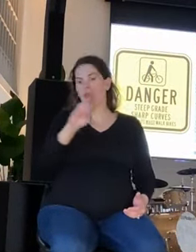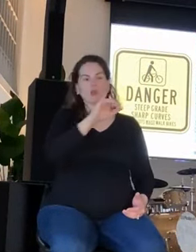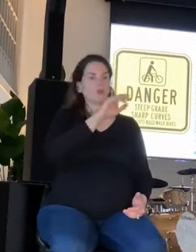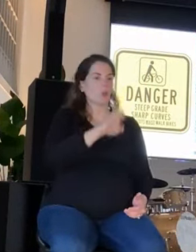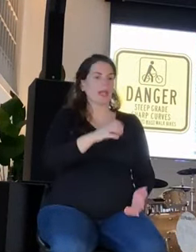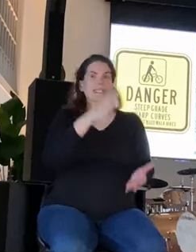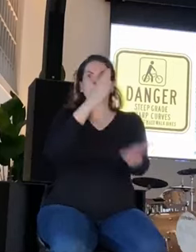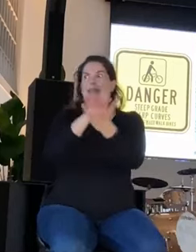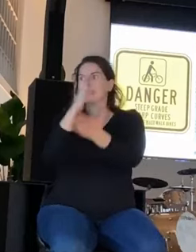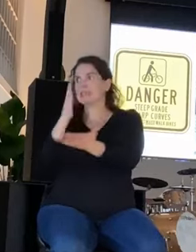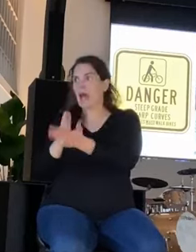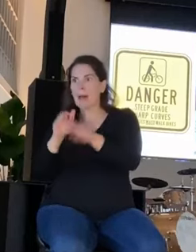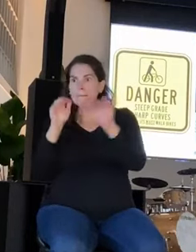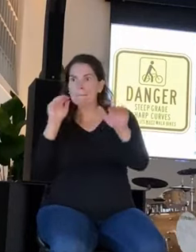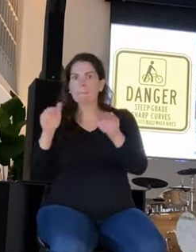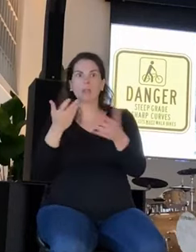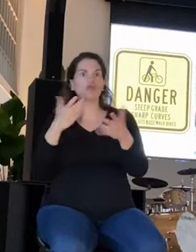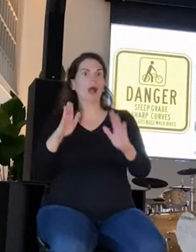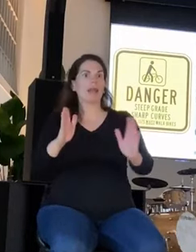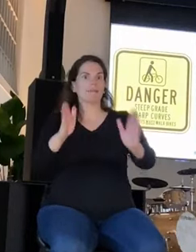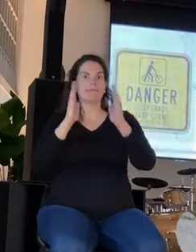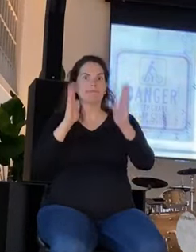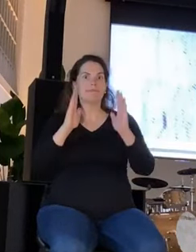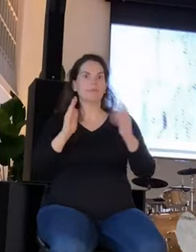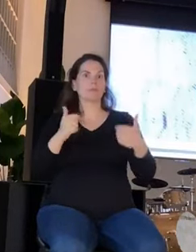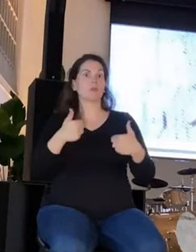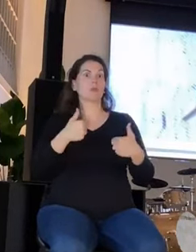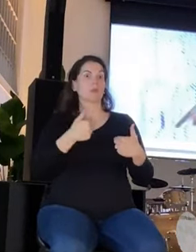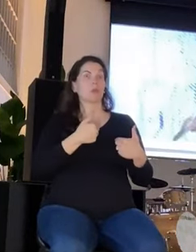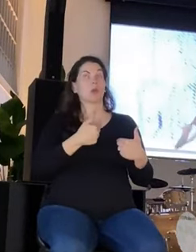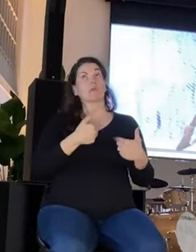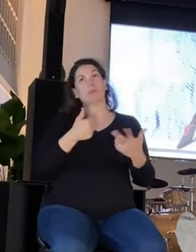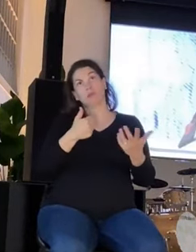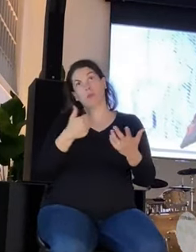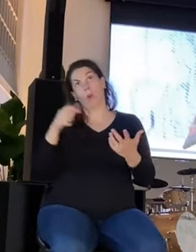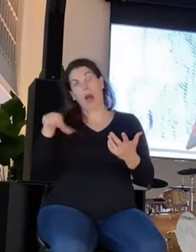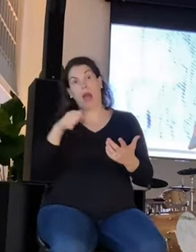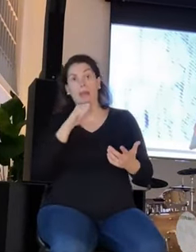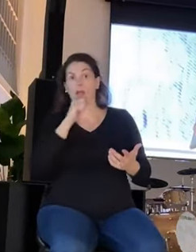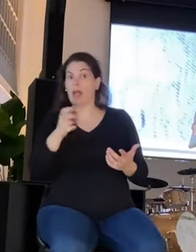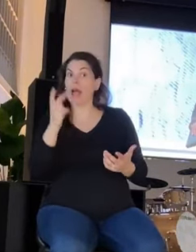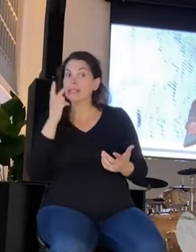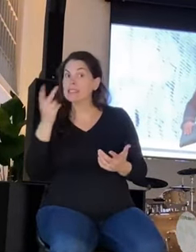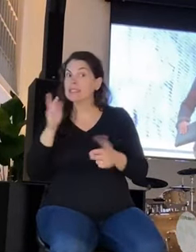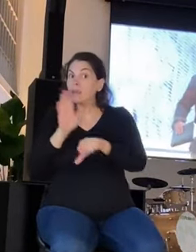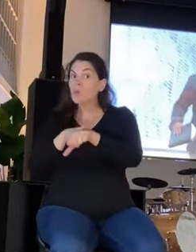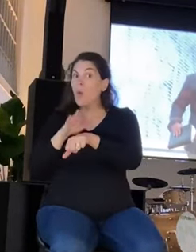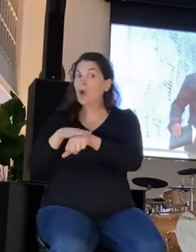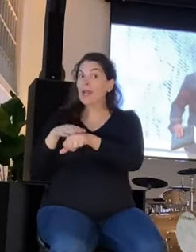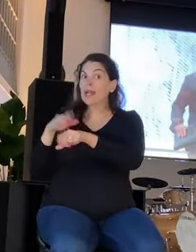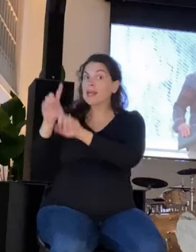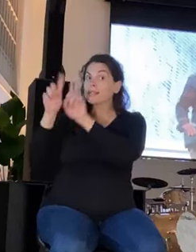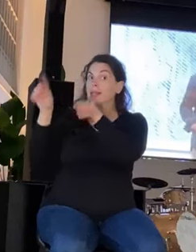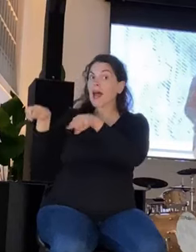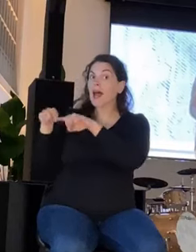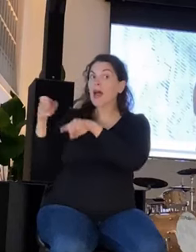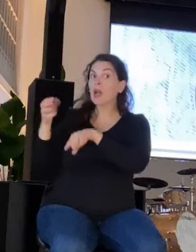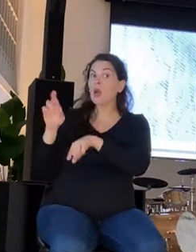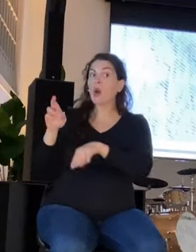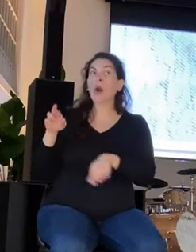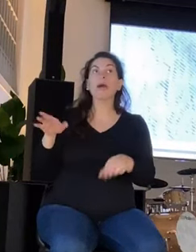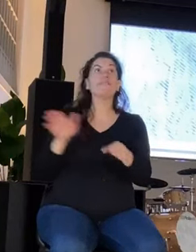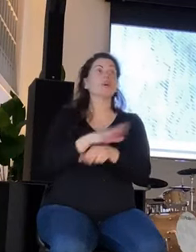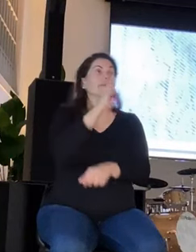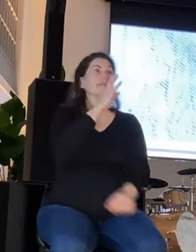right? Trying to get our attention, but somehow we didn't see the warning signs, or else we just